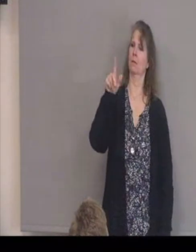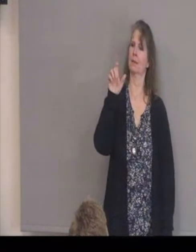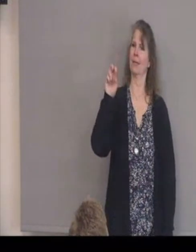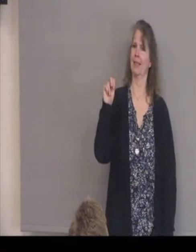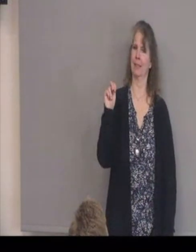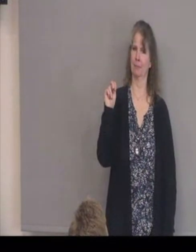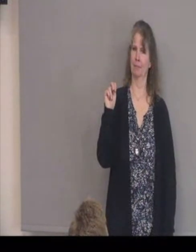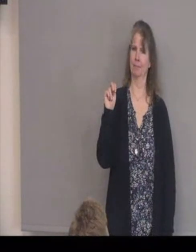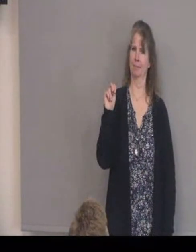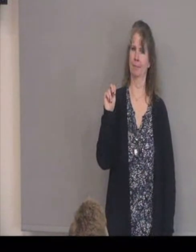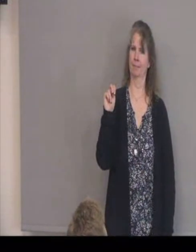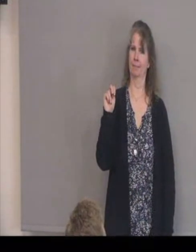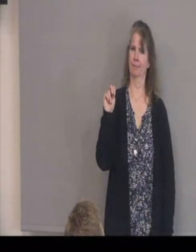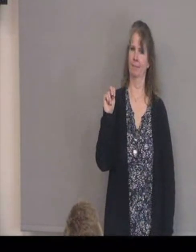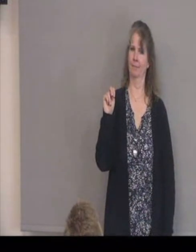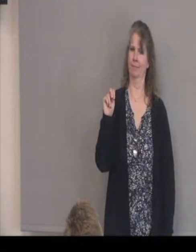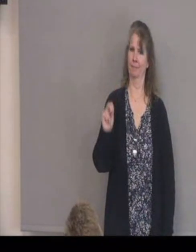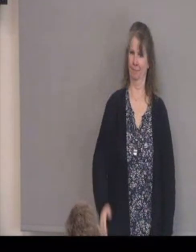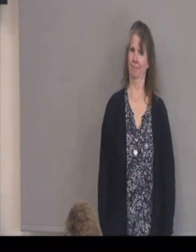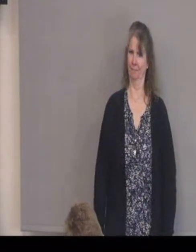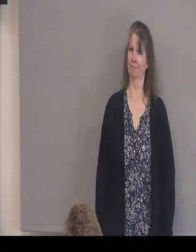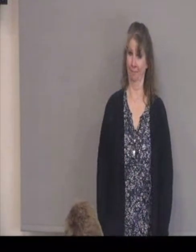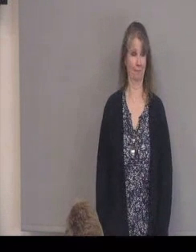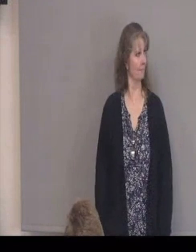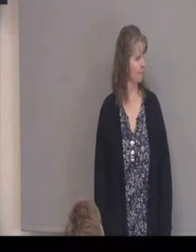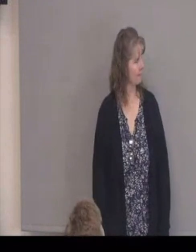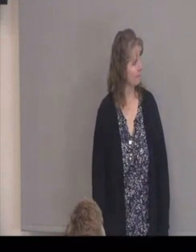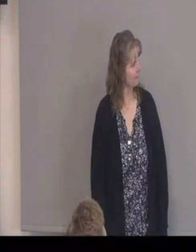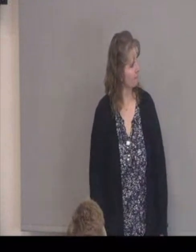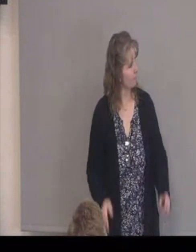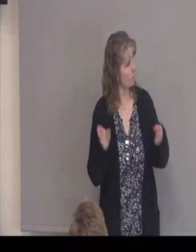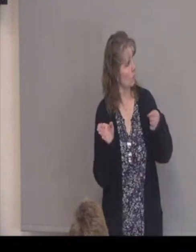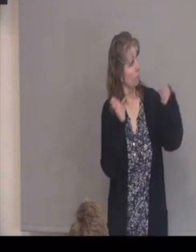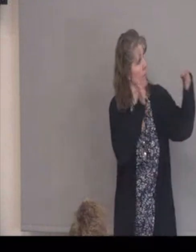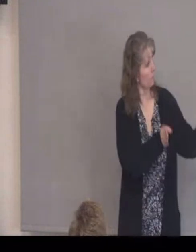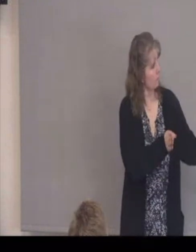Versus the right side, you can see the spleen.